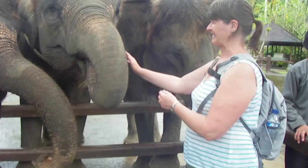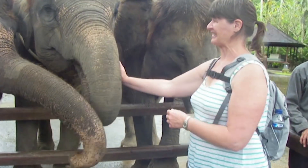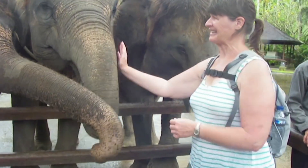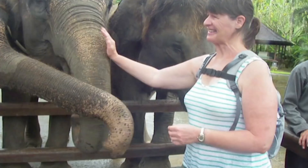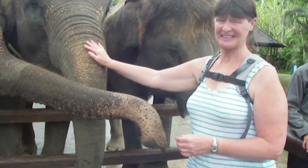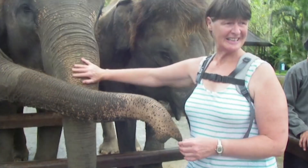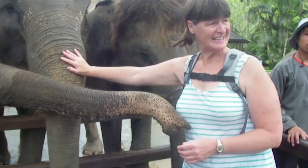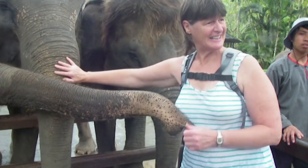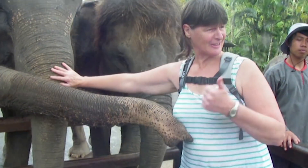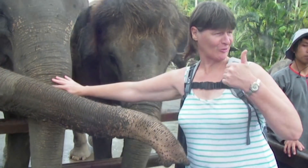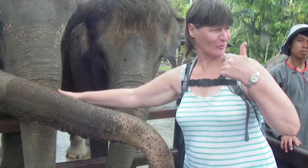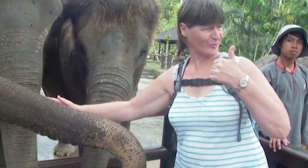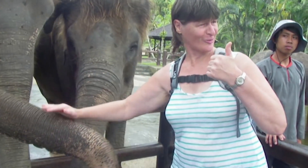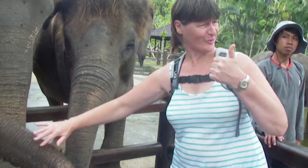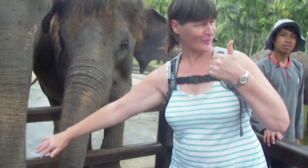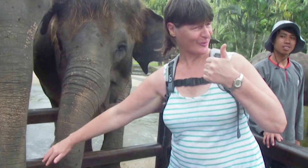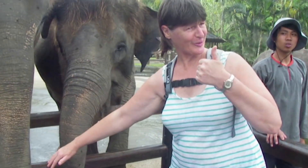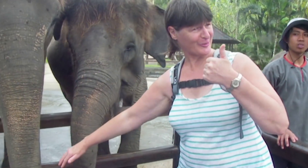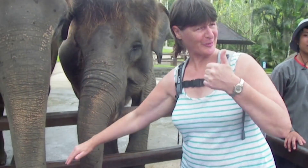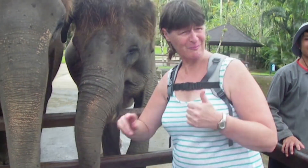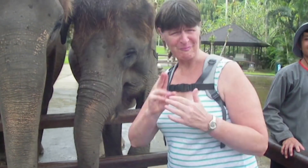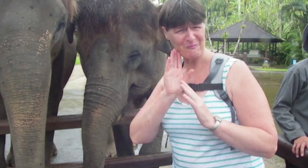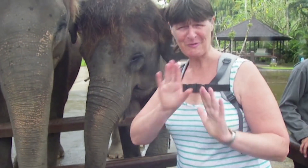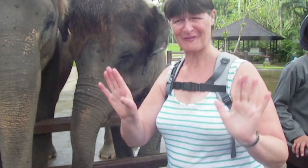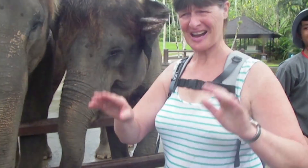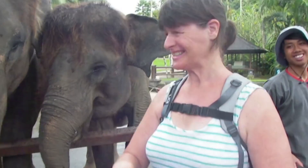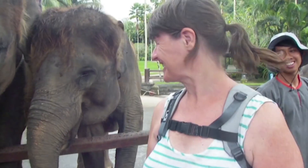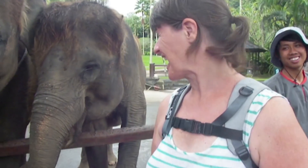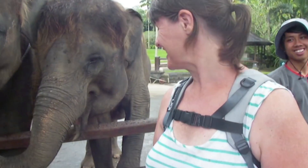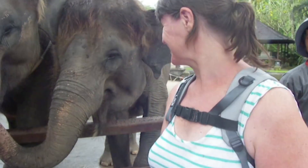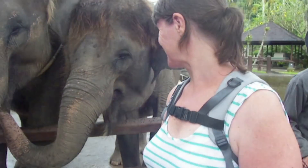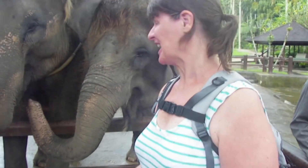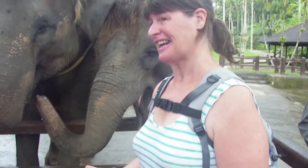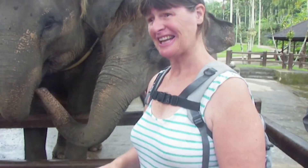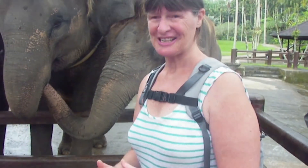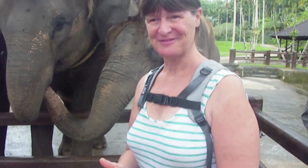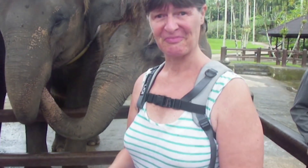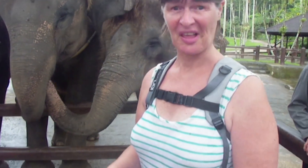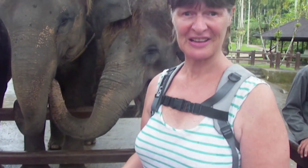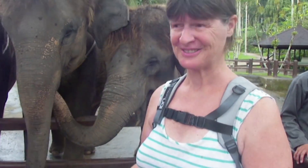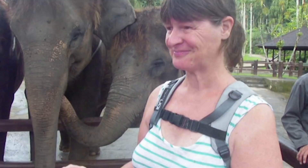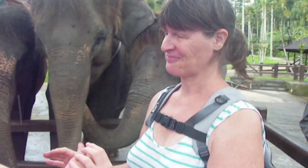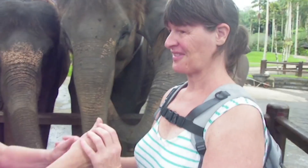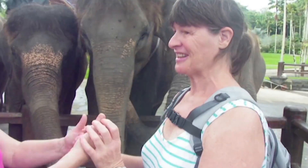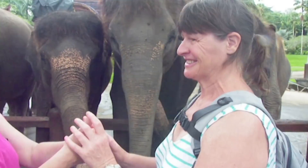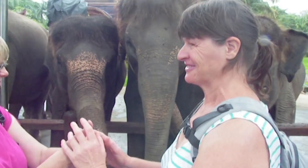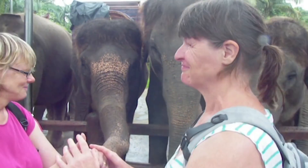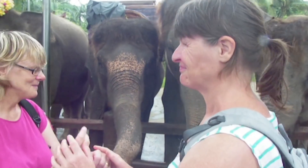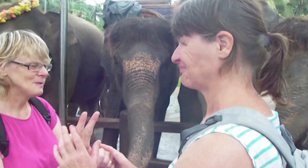There was 3 elephants, got to feed them. They were wet and I got dirty. But I didn't